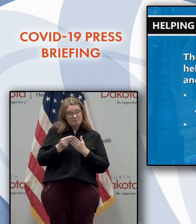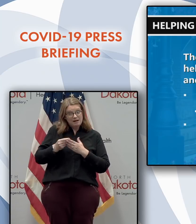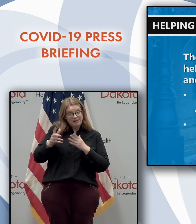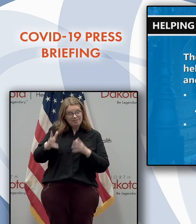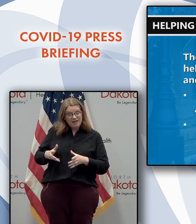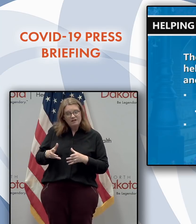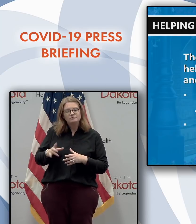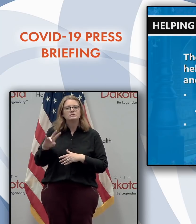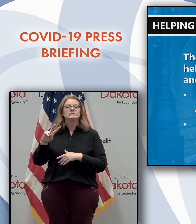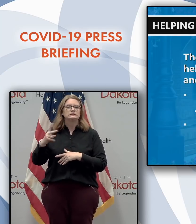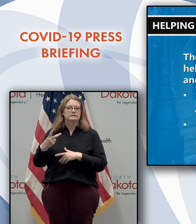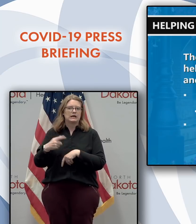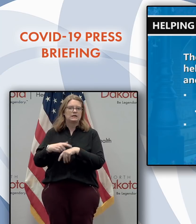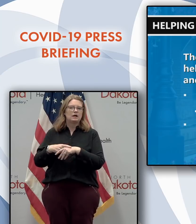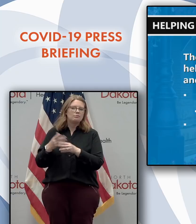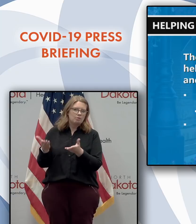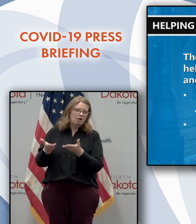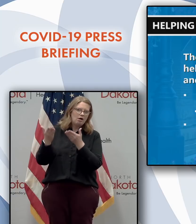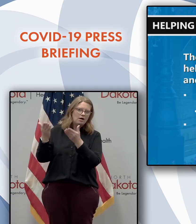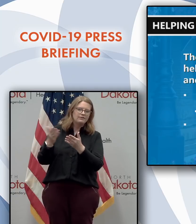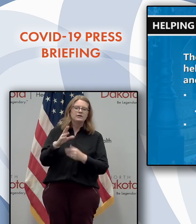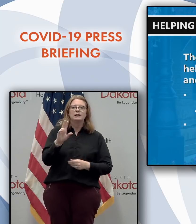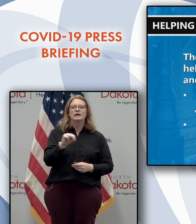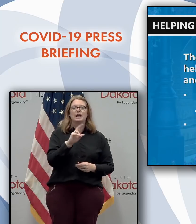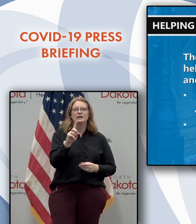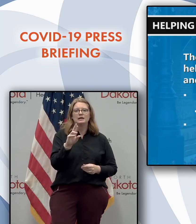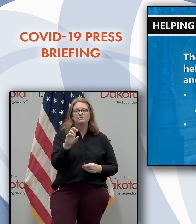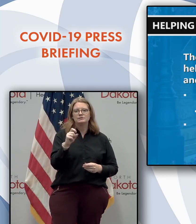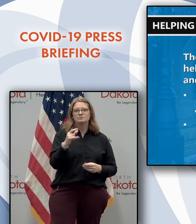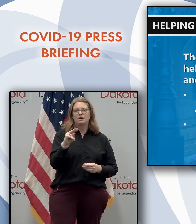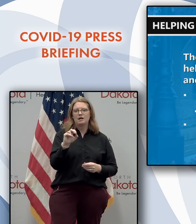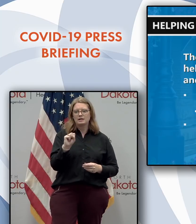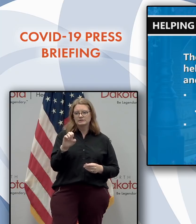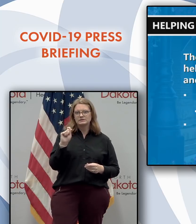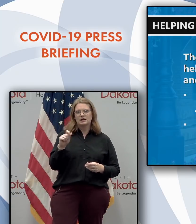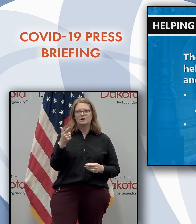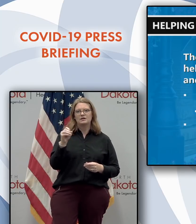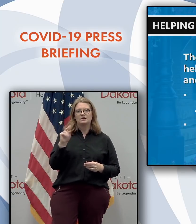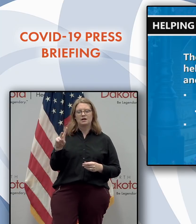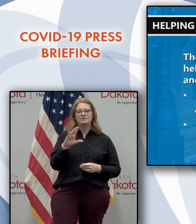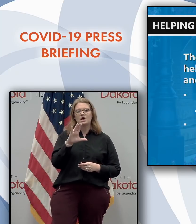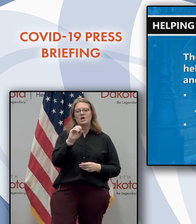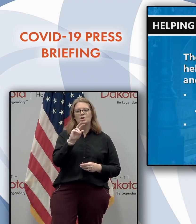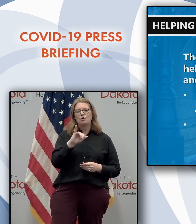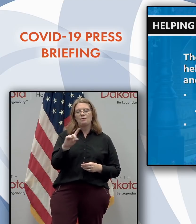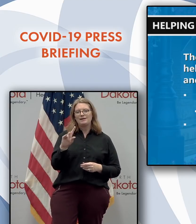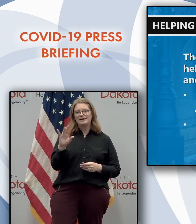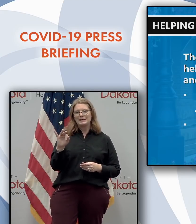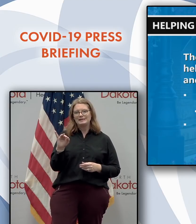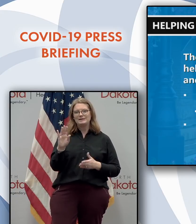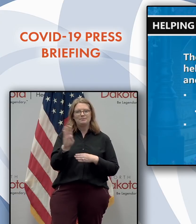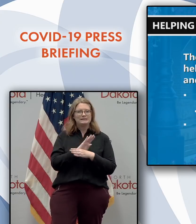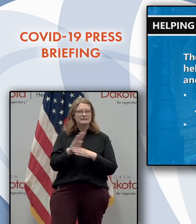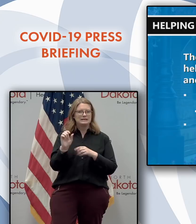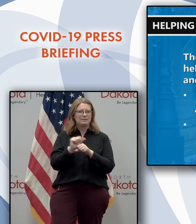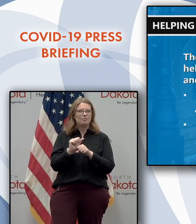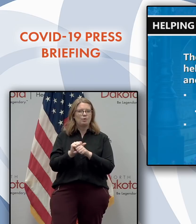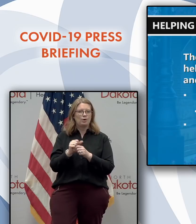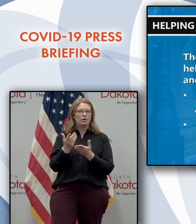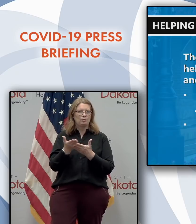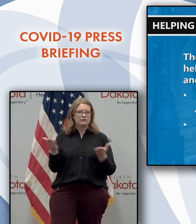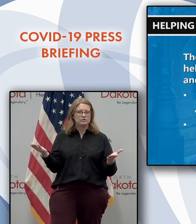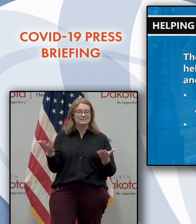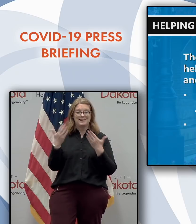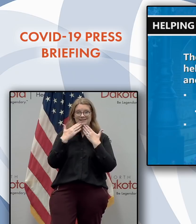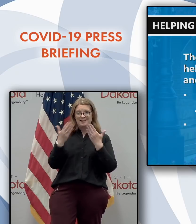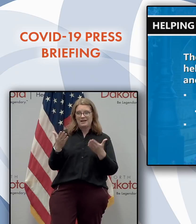But if you want more information, it's at ndresponse.gov under COVID-19 Business and Employer Resources. And again, thanks to the